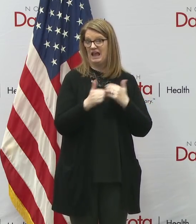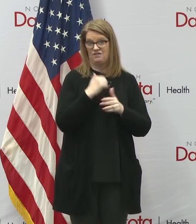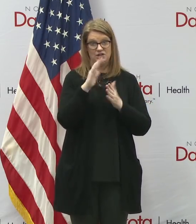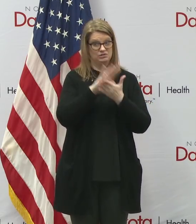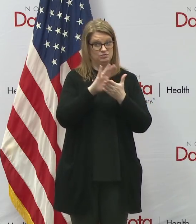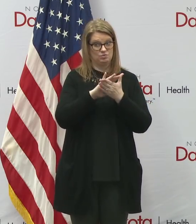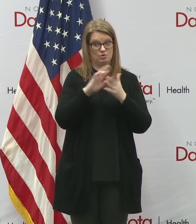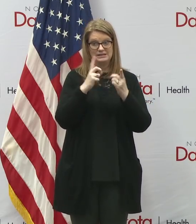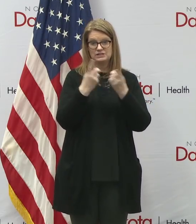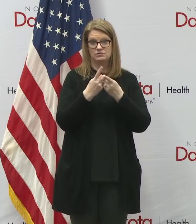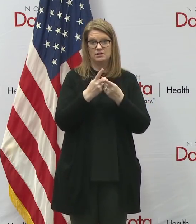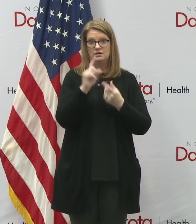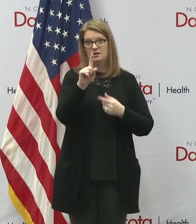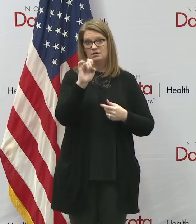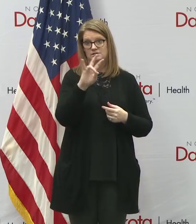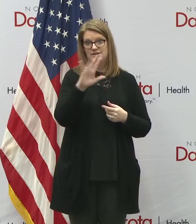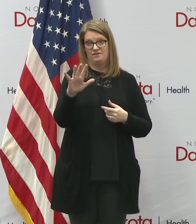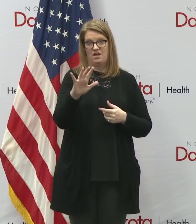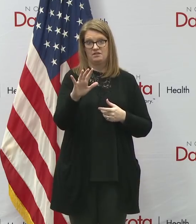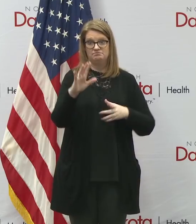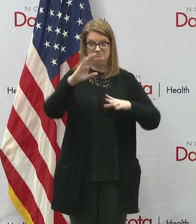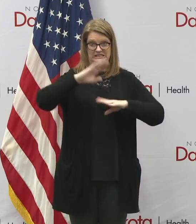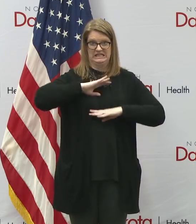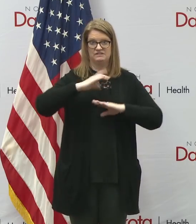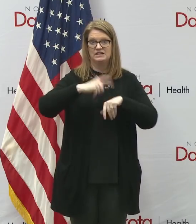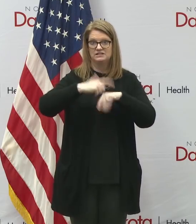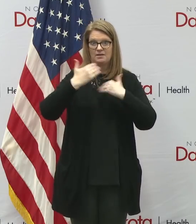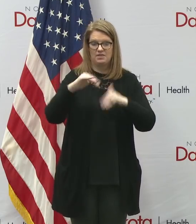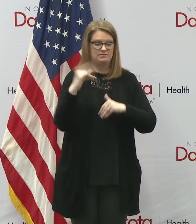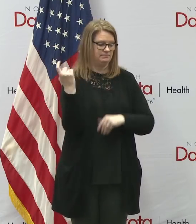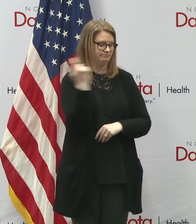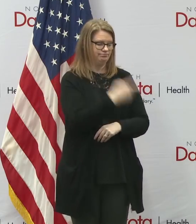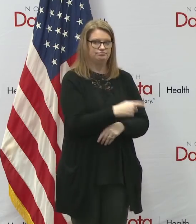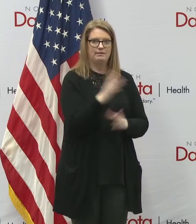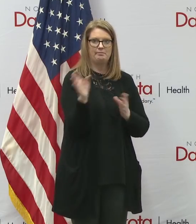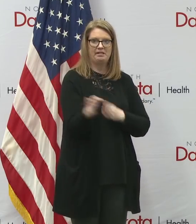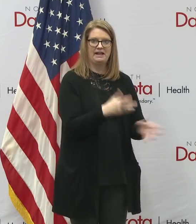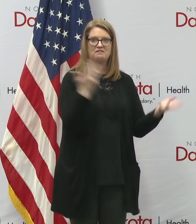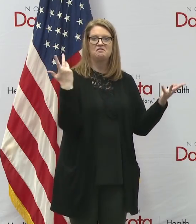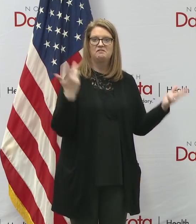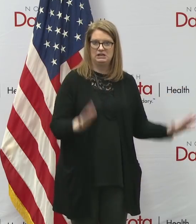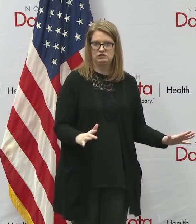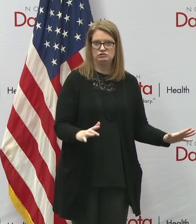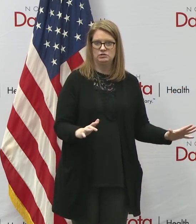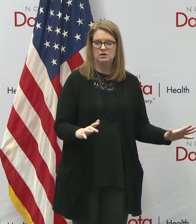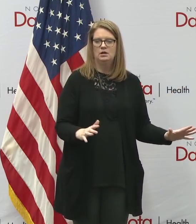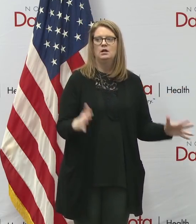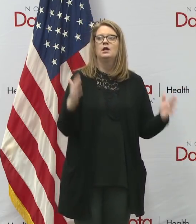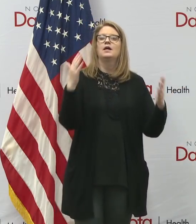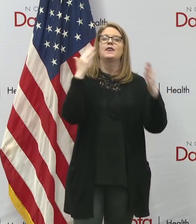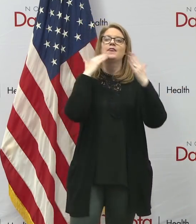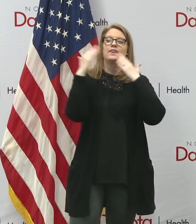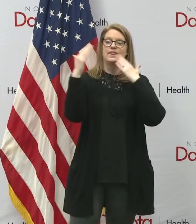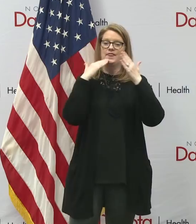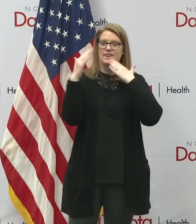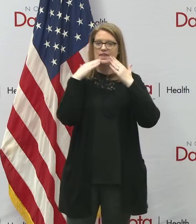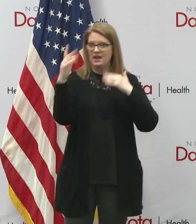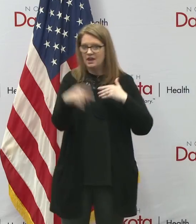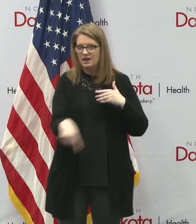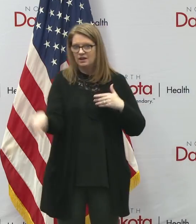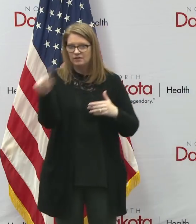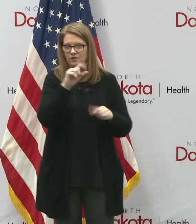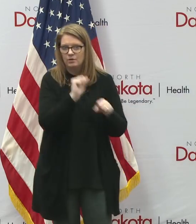district, all 175, met the deadline and has submitted a plan. So again, thank you to all those that have worked so